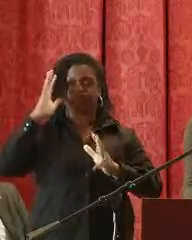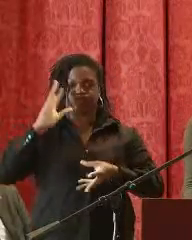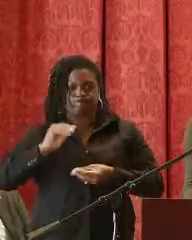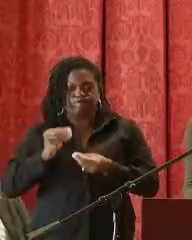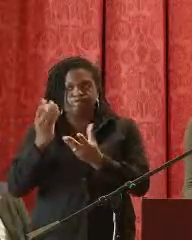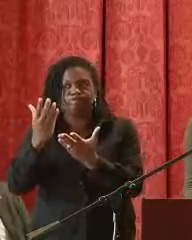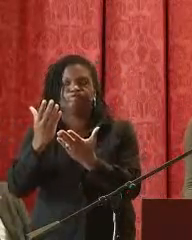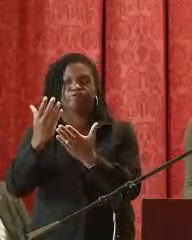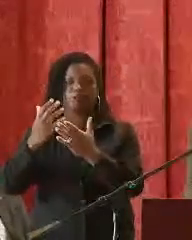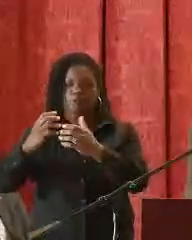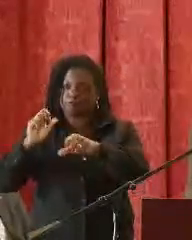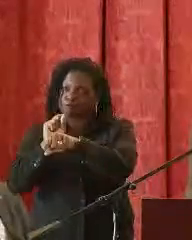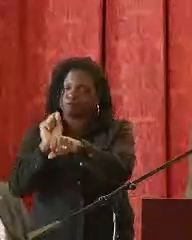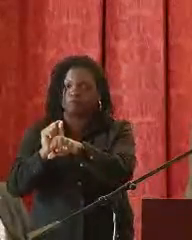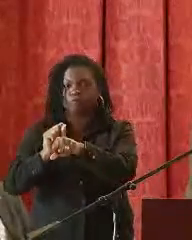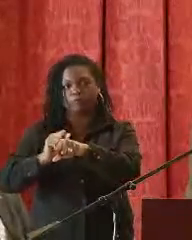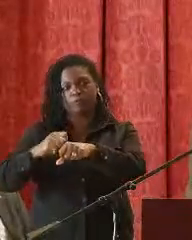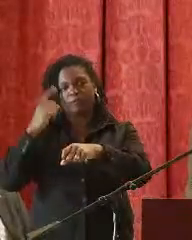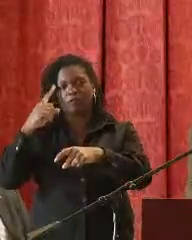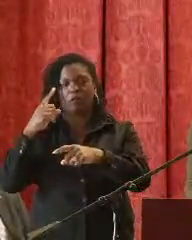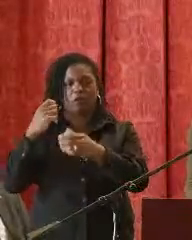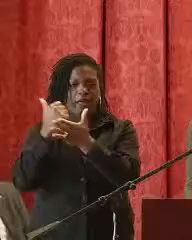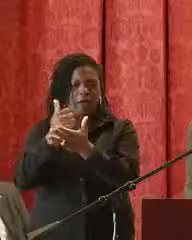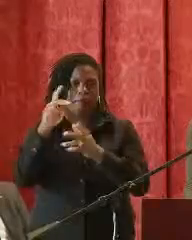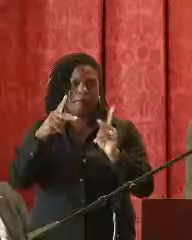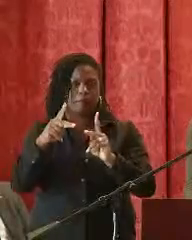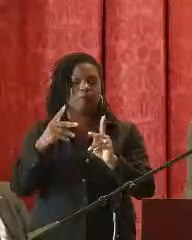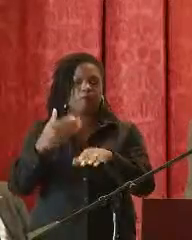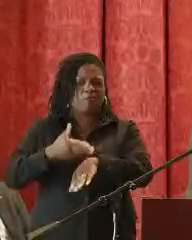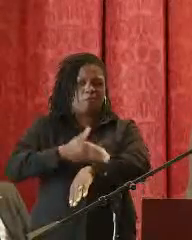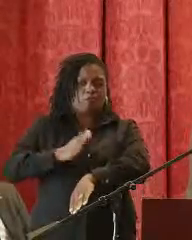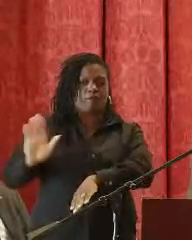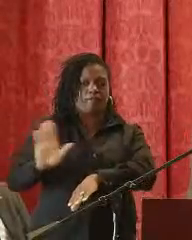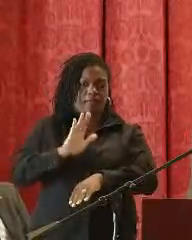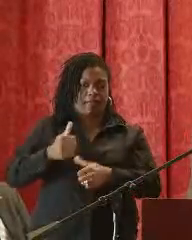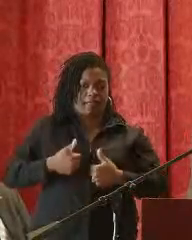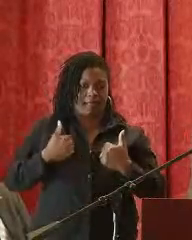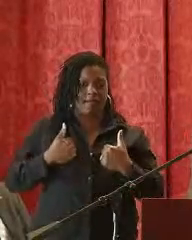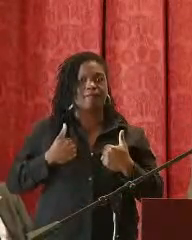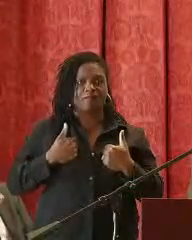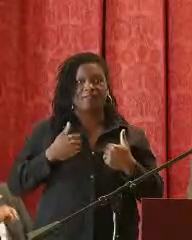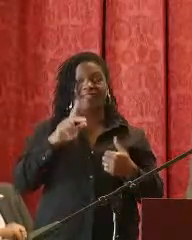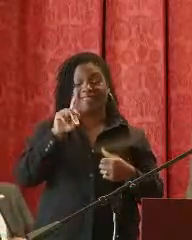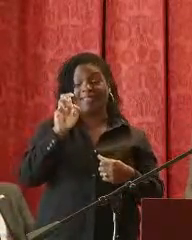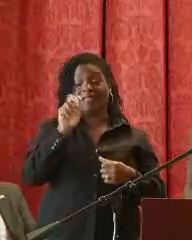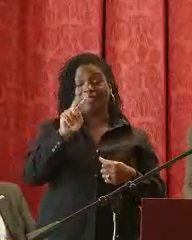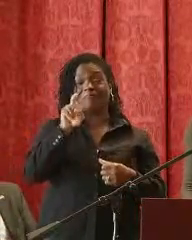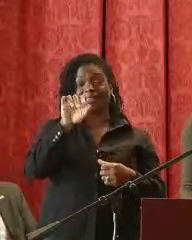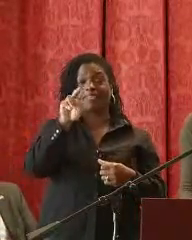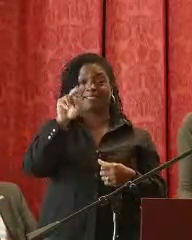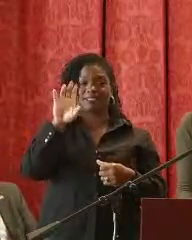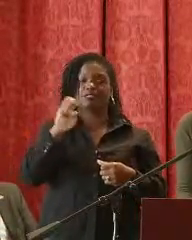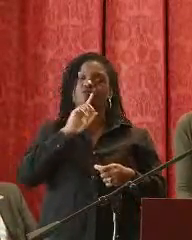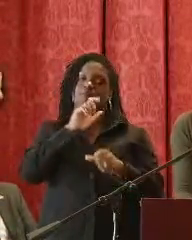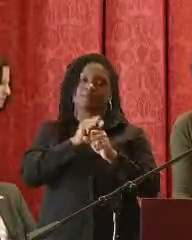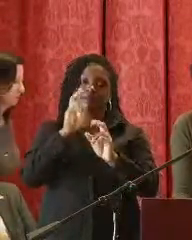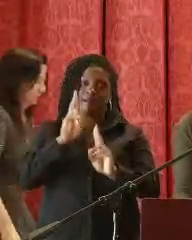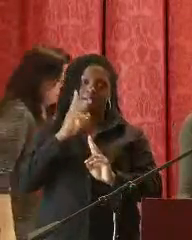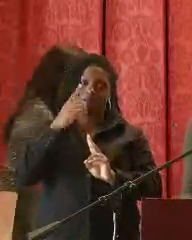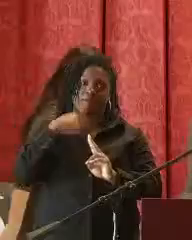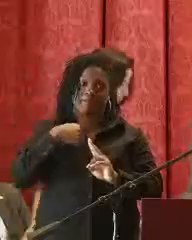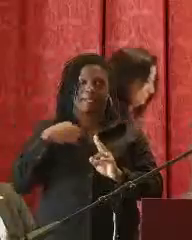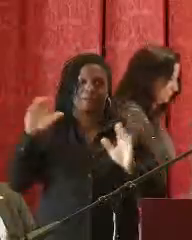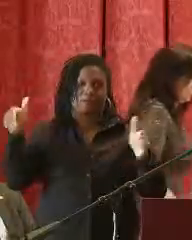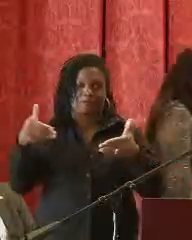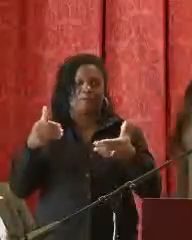their lives. It is my esteemed pleasure to introduce the Ken Vince Memorial Award recipient of 2022,